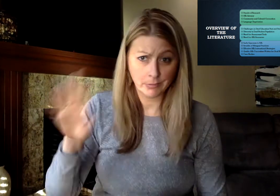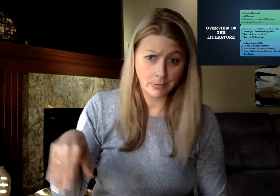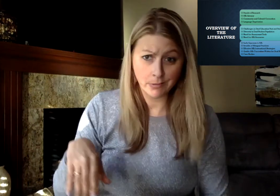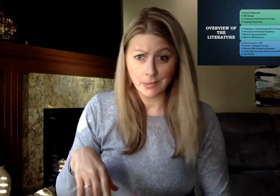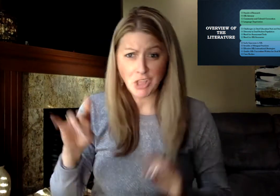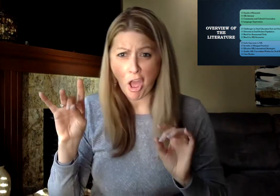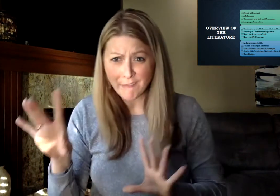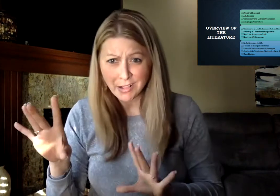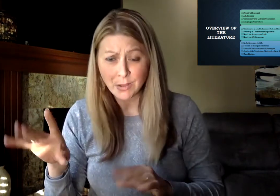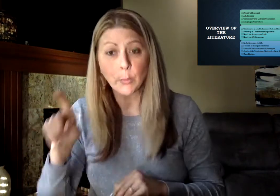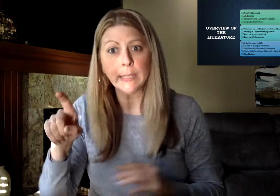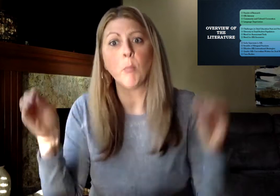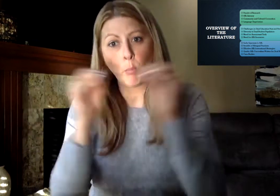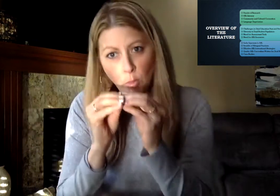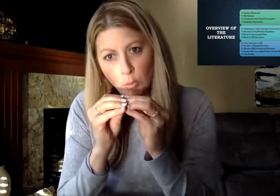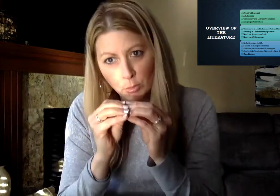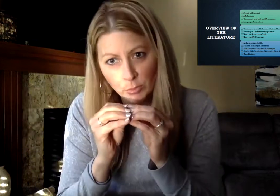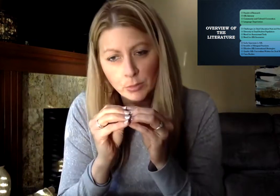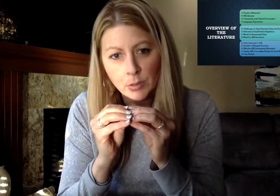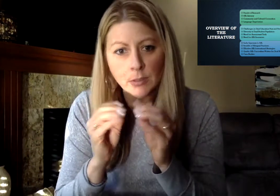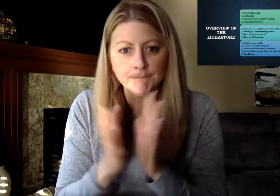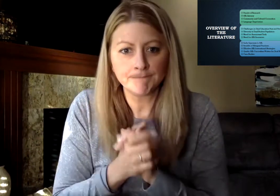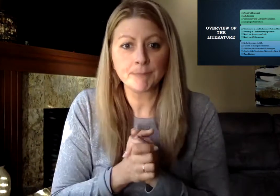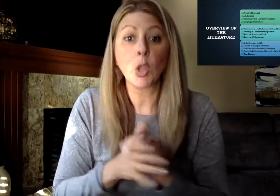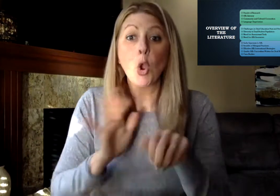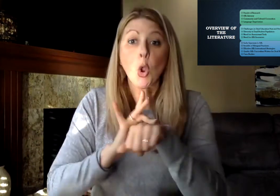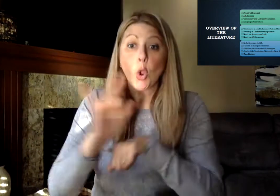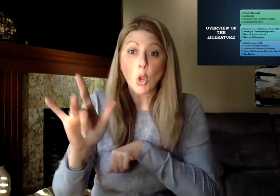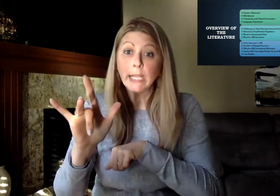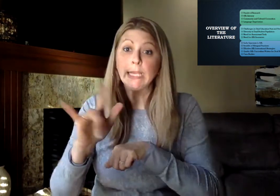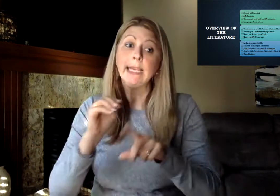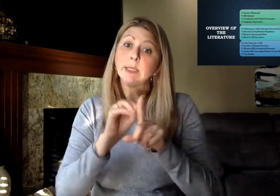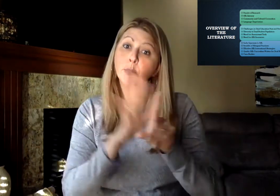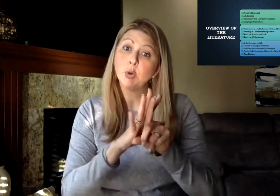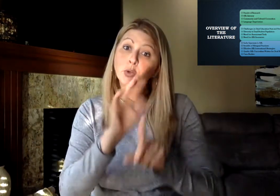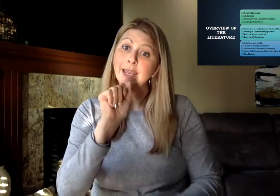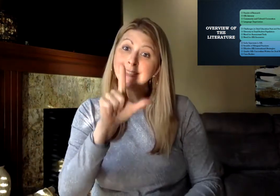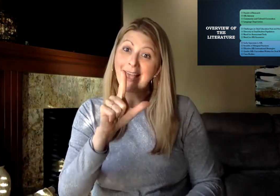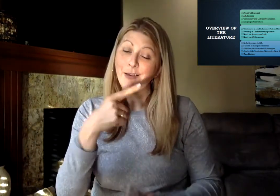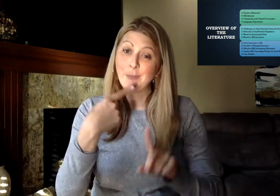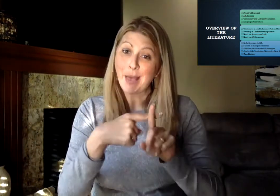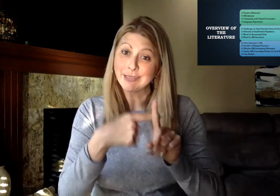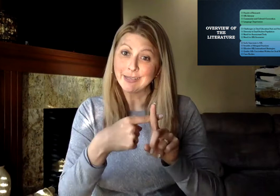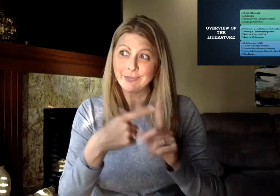There's a lot, but if you compare English to ASL, there's not a lot. We need more. Early